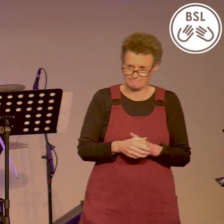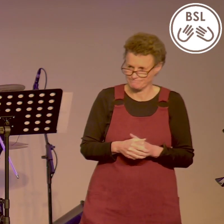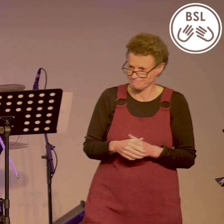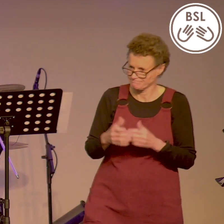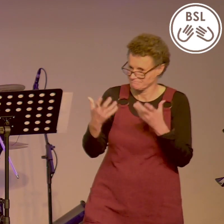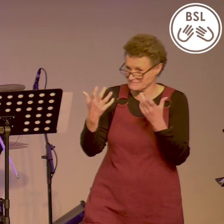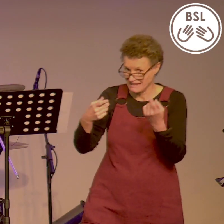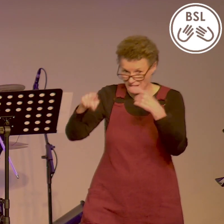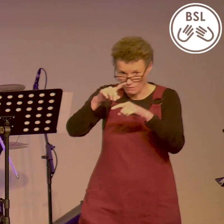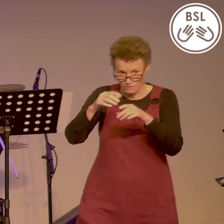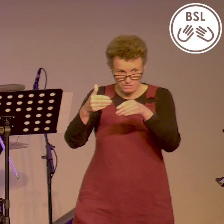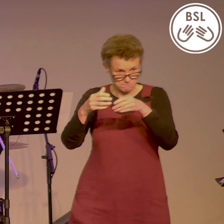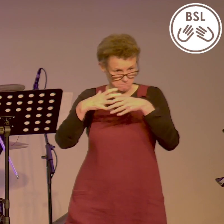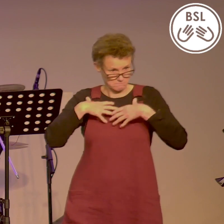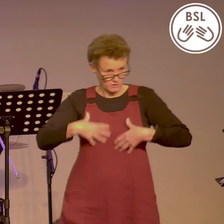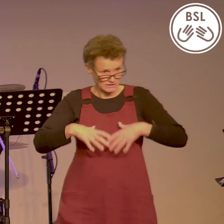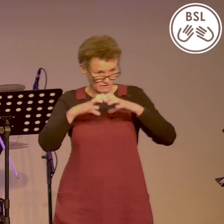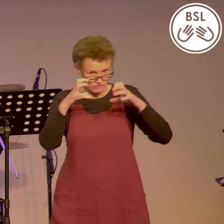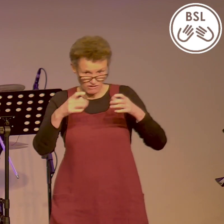1 Corinthians 12:27.